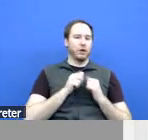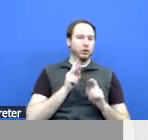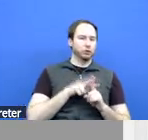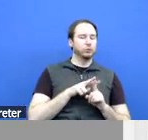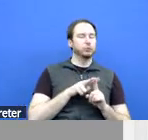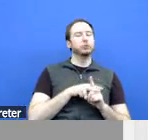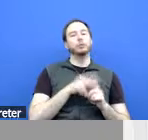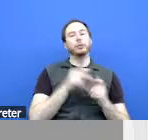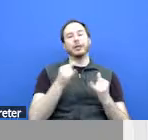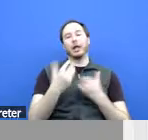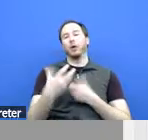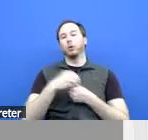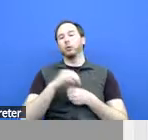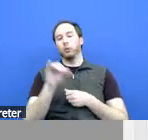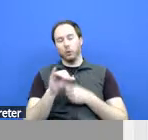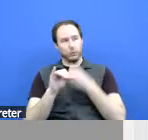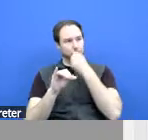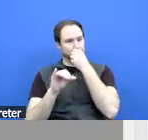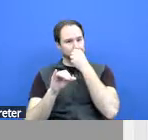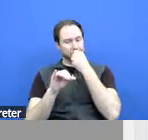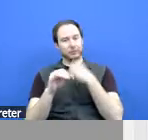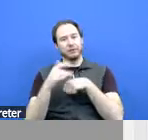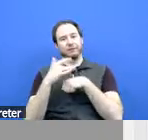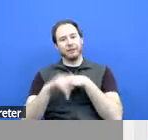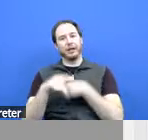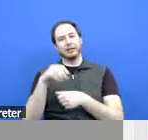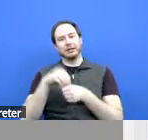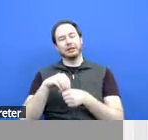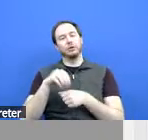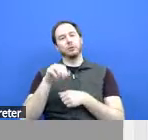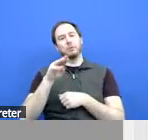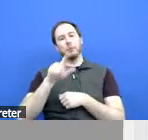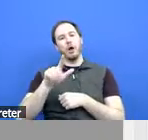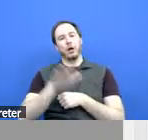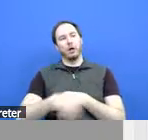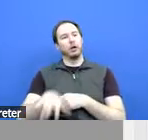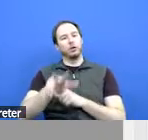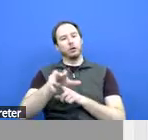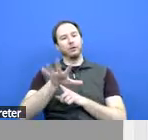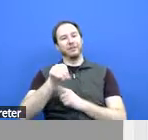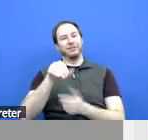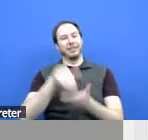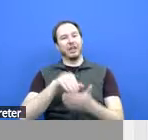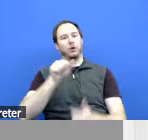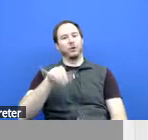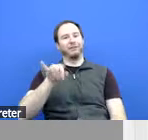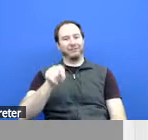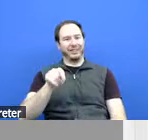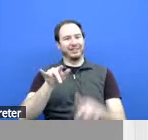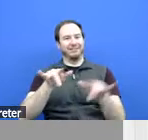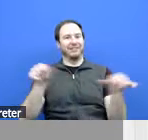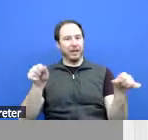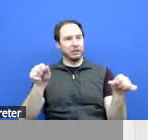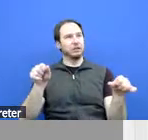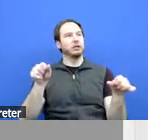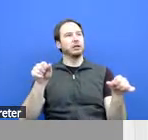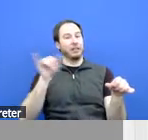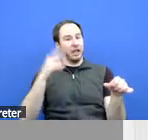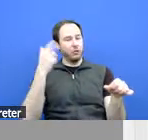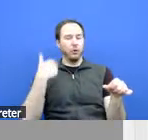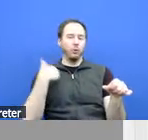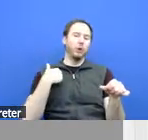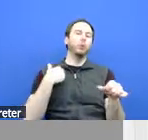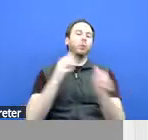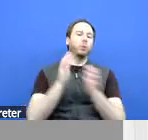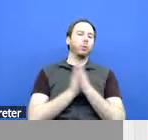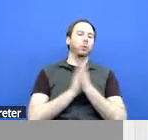it also now includes a vacant interior mall space of over 350,000 square feet. And it's that reason is why we're